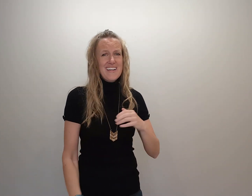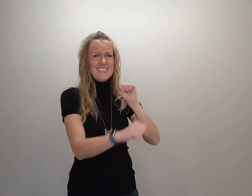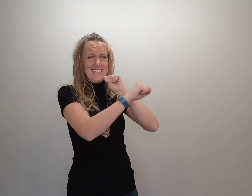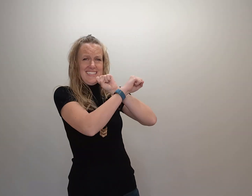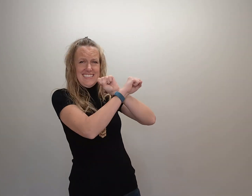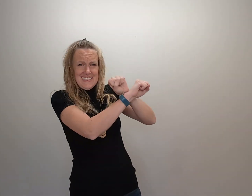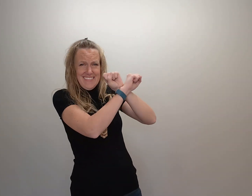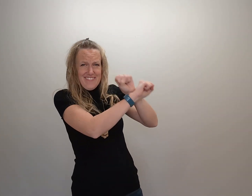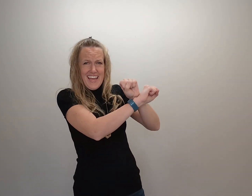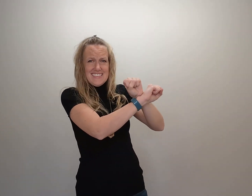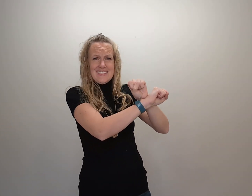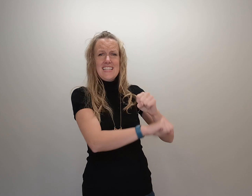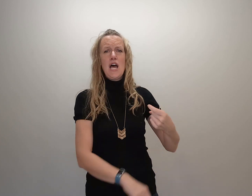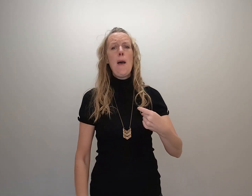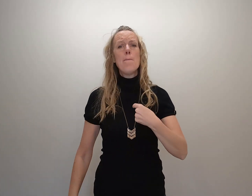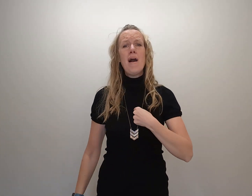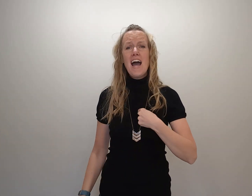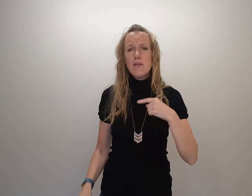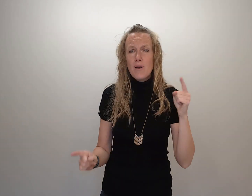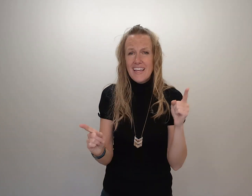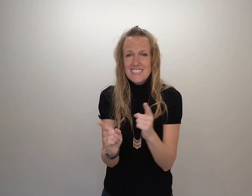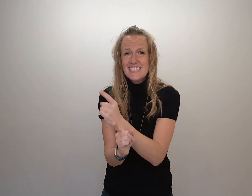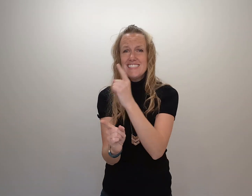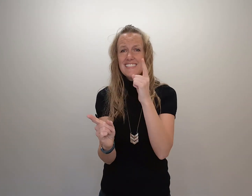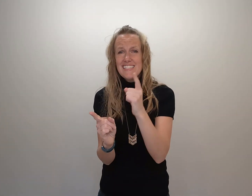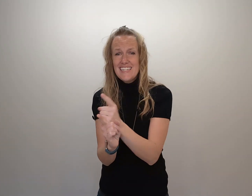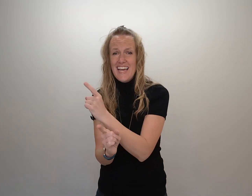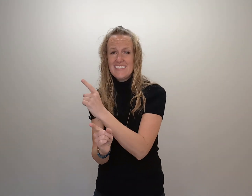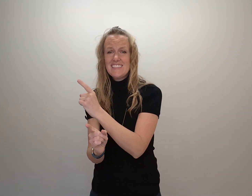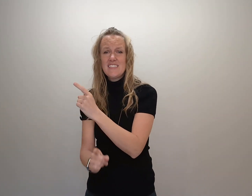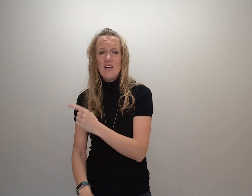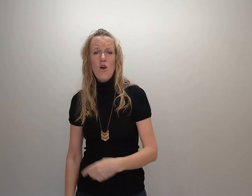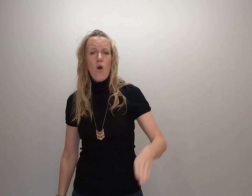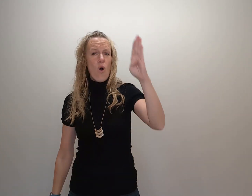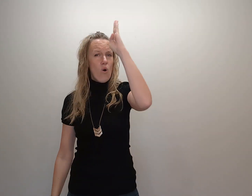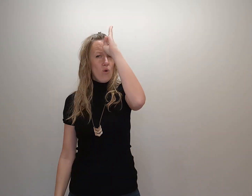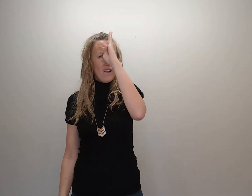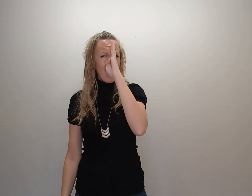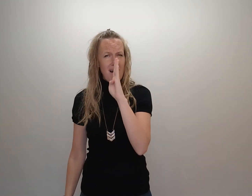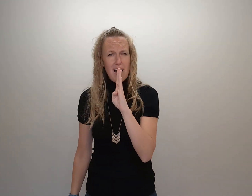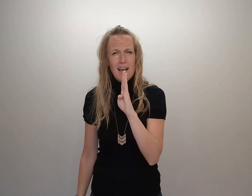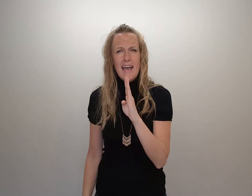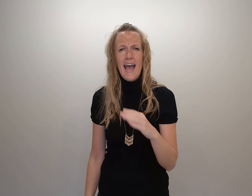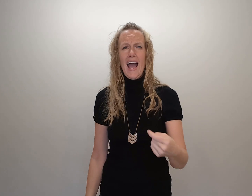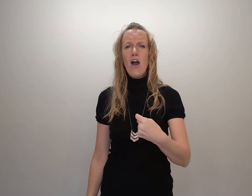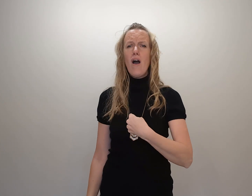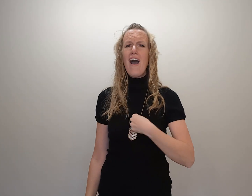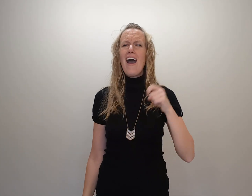one defense, my righteousness. Oh God, how